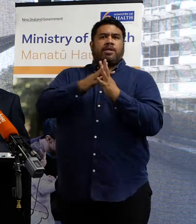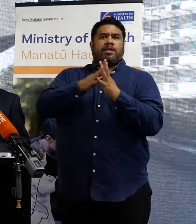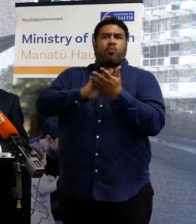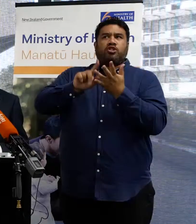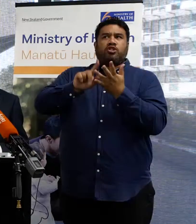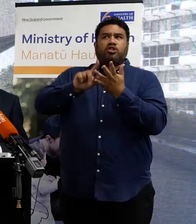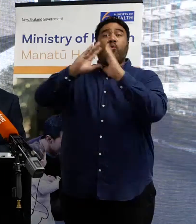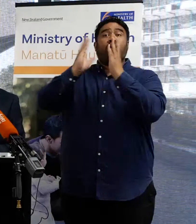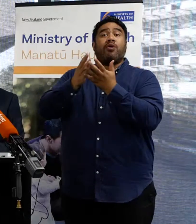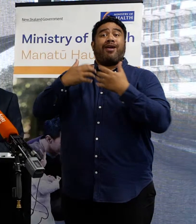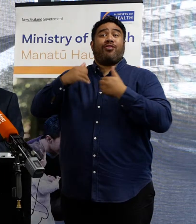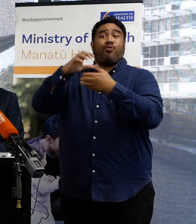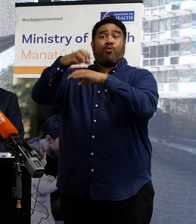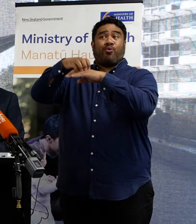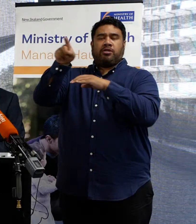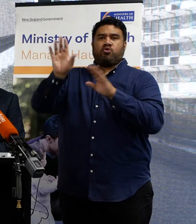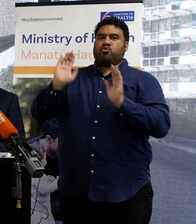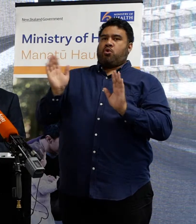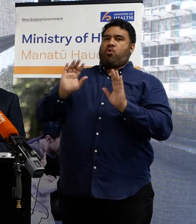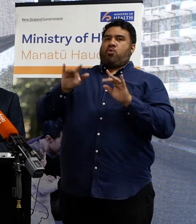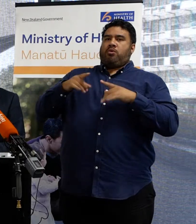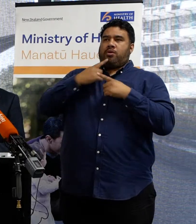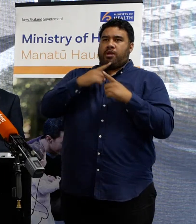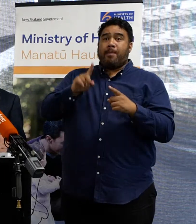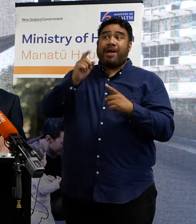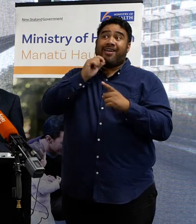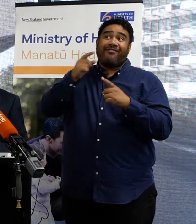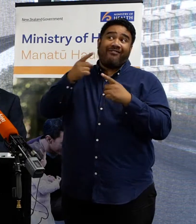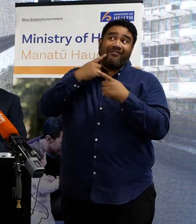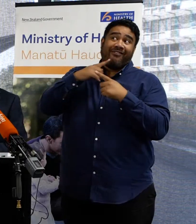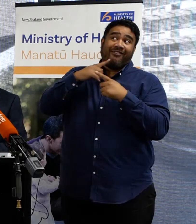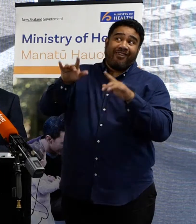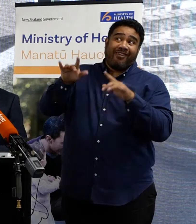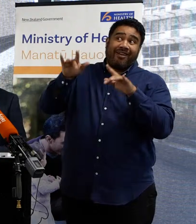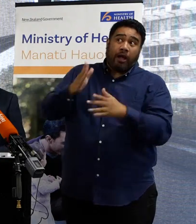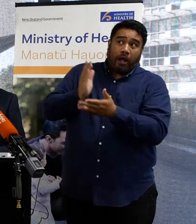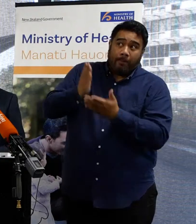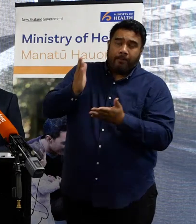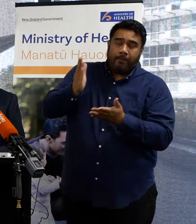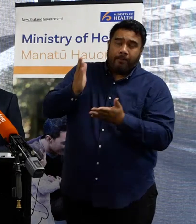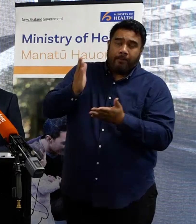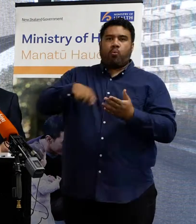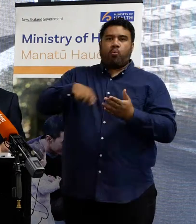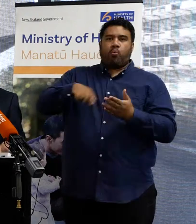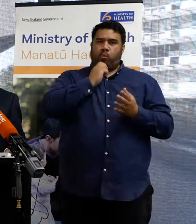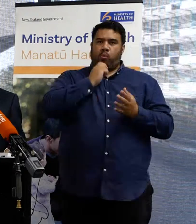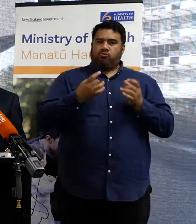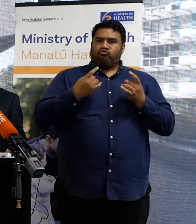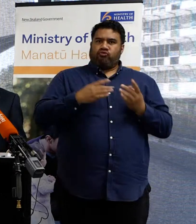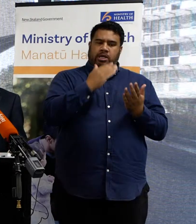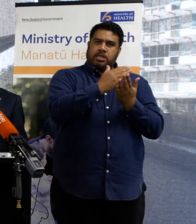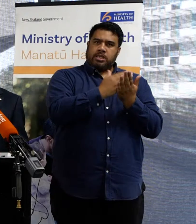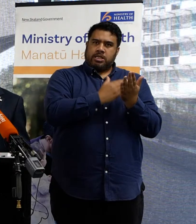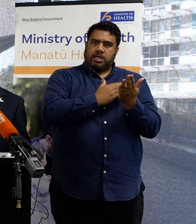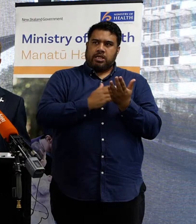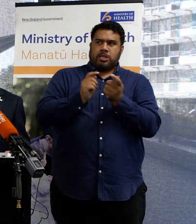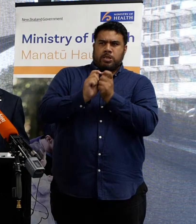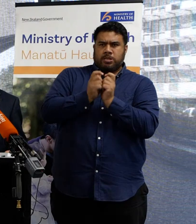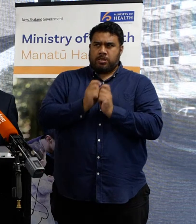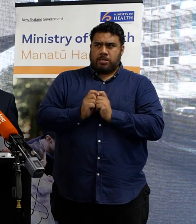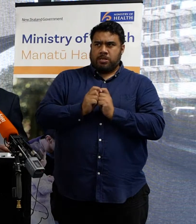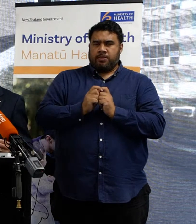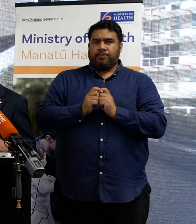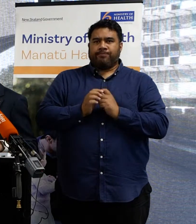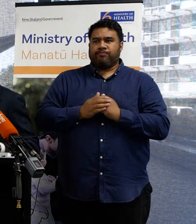a pandemic were to be declared, we would be ready to go and to modify our response accordingly in a timely